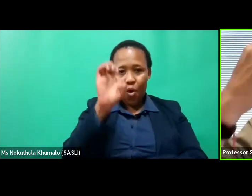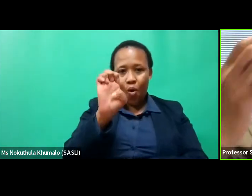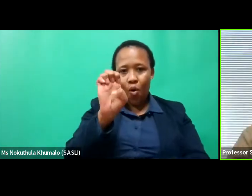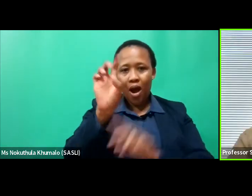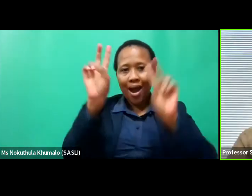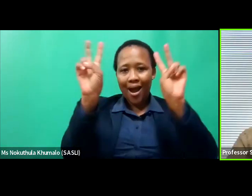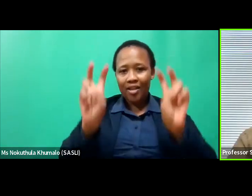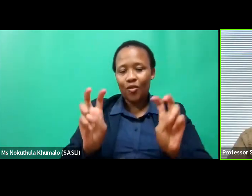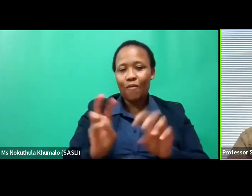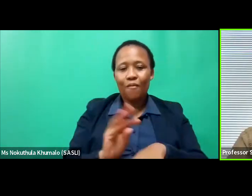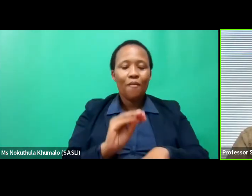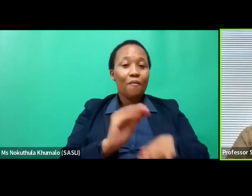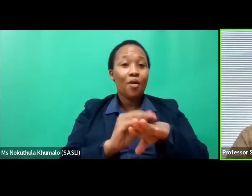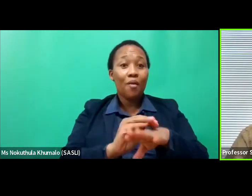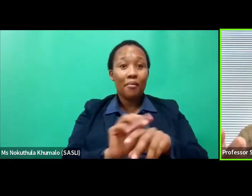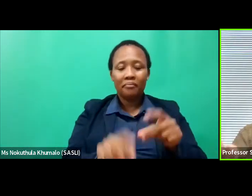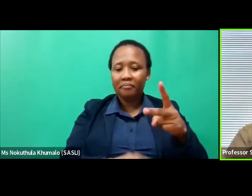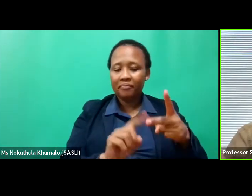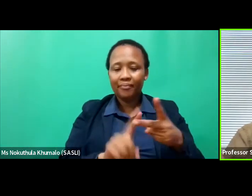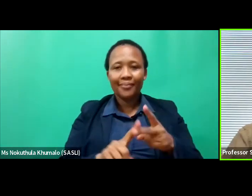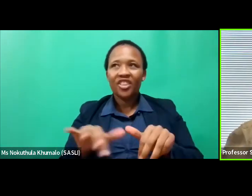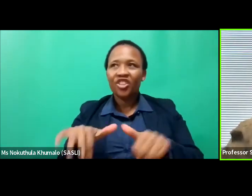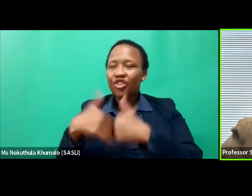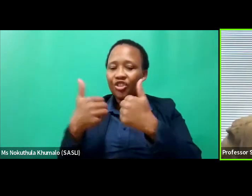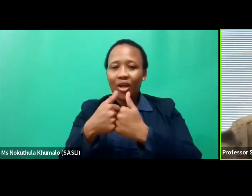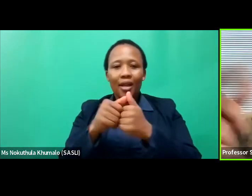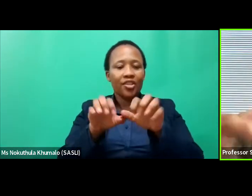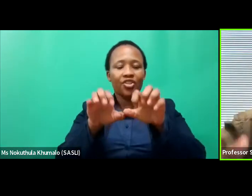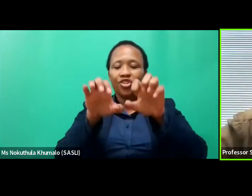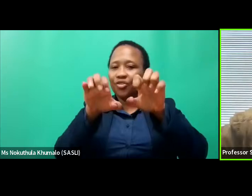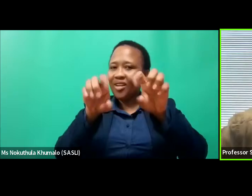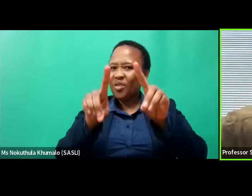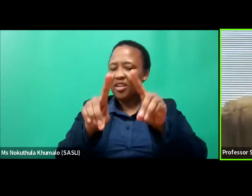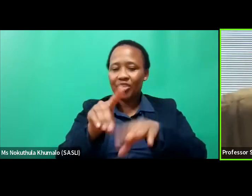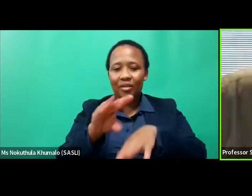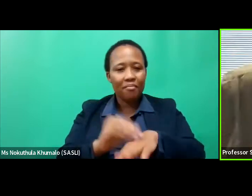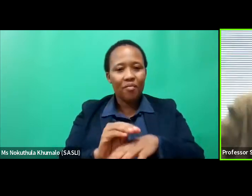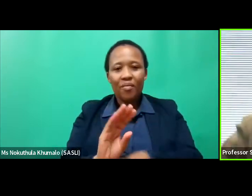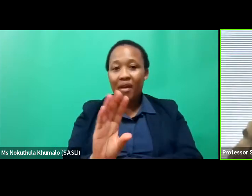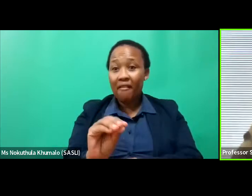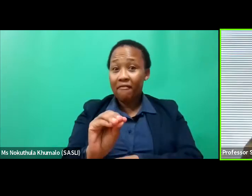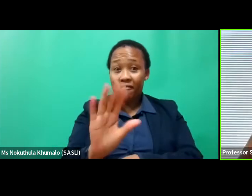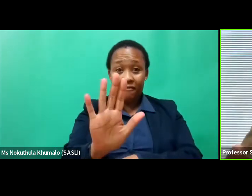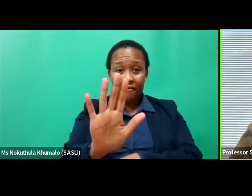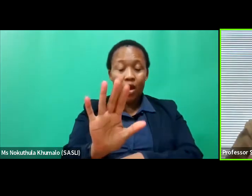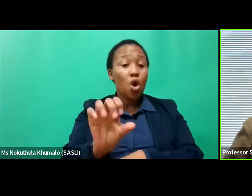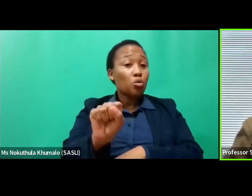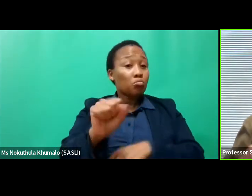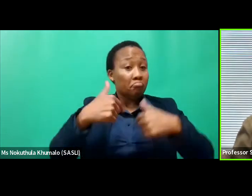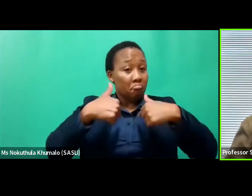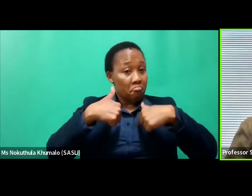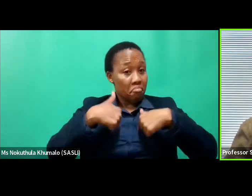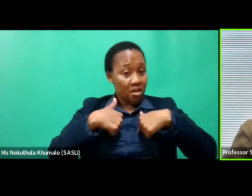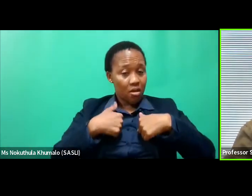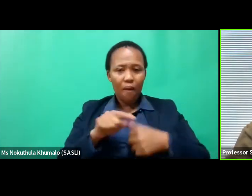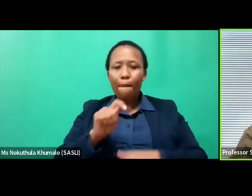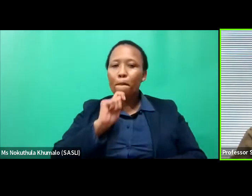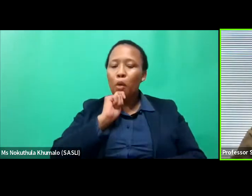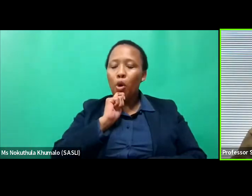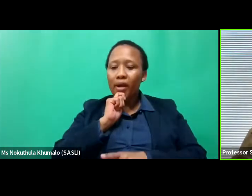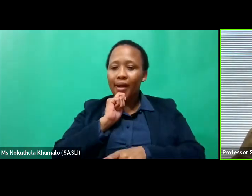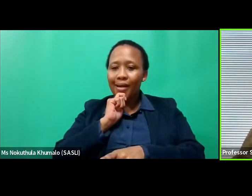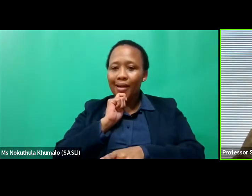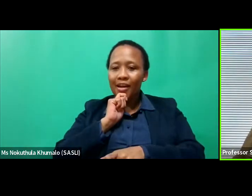challenges with education. But so I was in a meeting this morning and people were talking